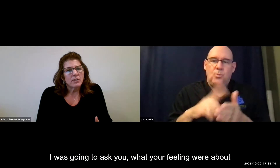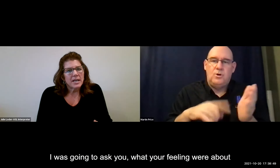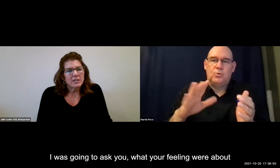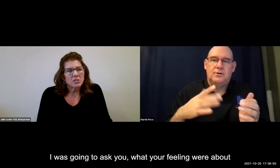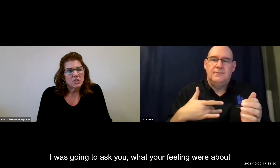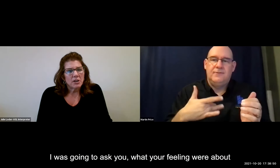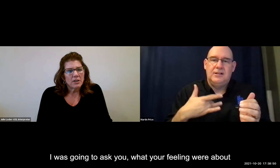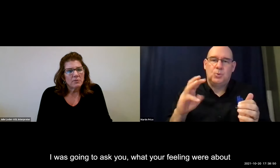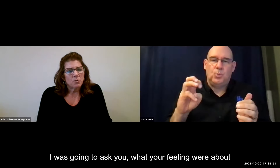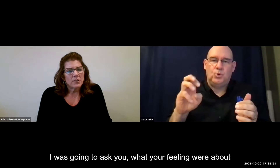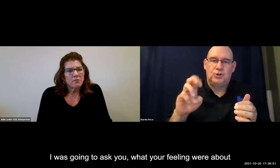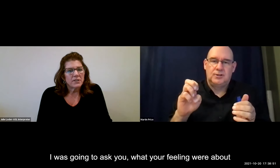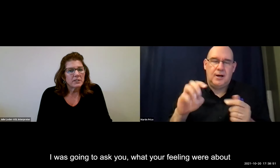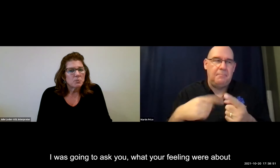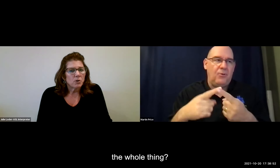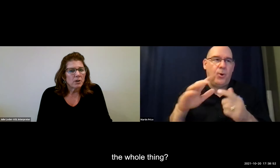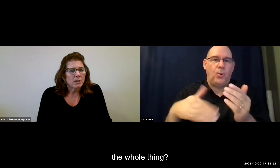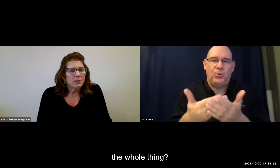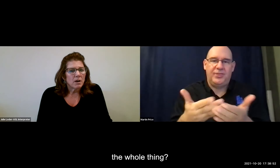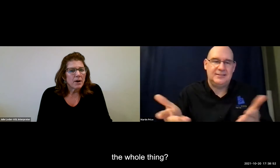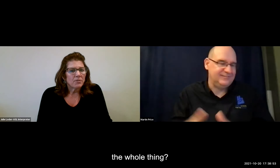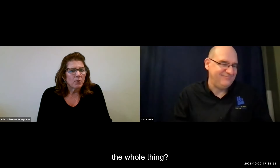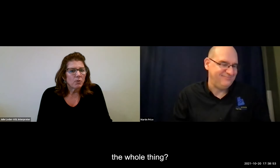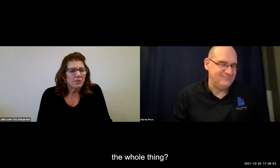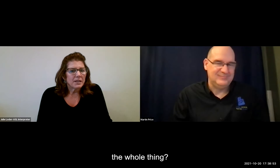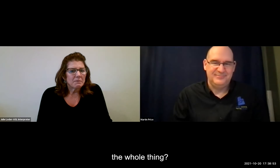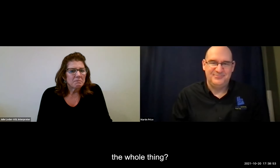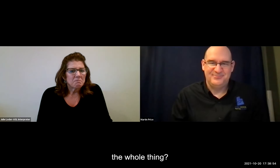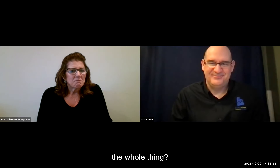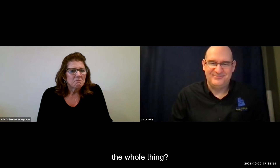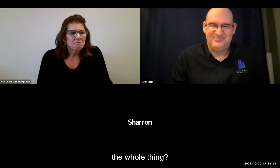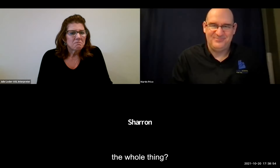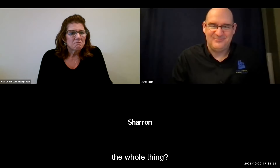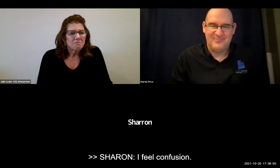I was going to ask you, Sharon, what your feelings were about the whole thing.